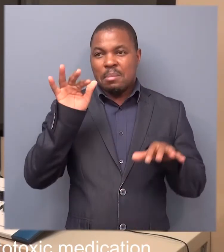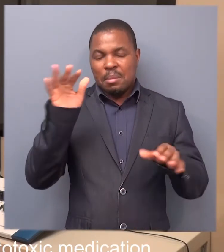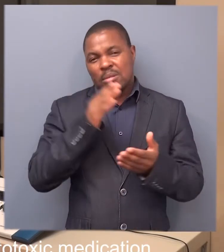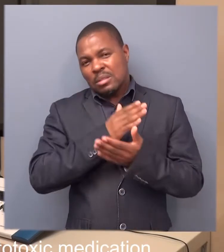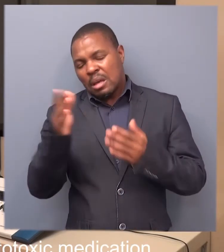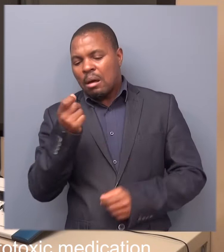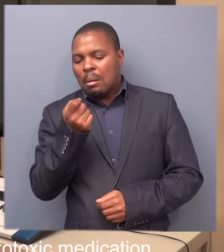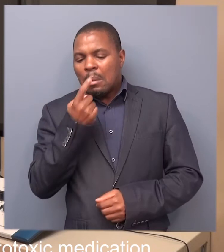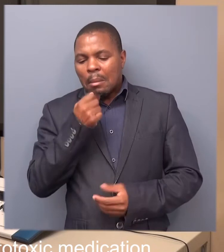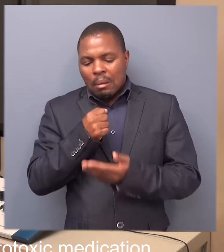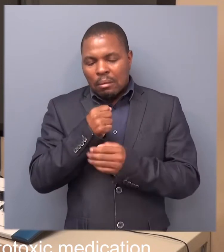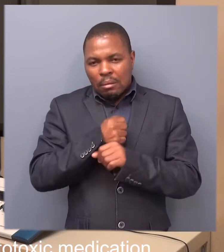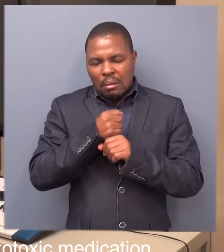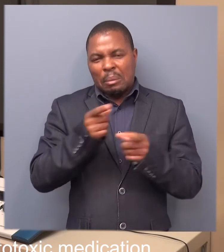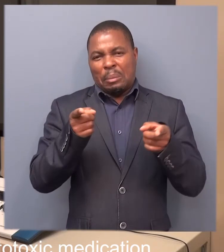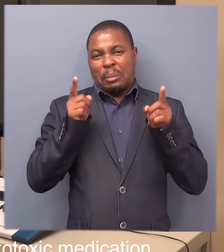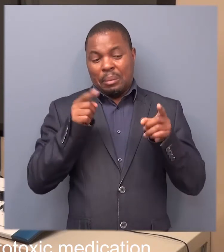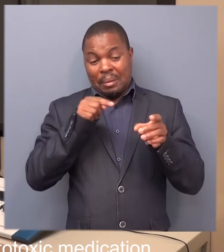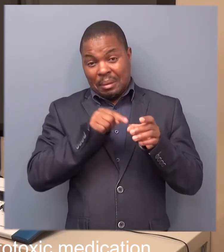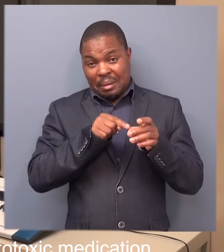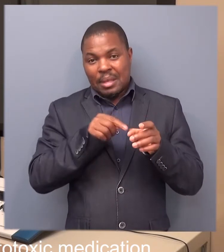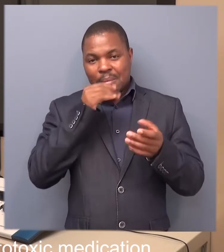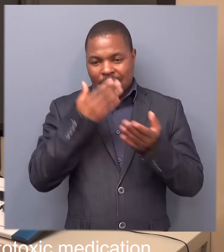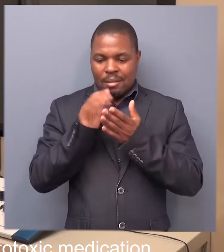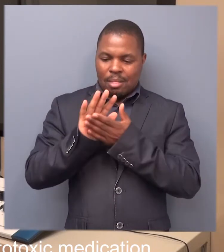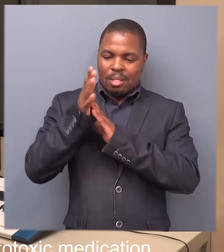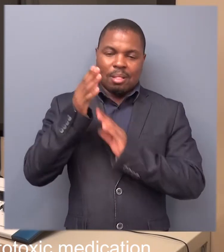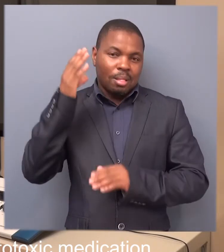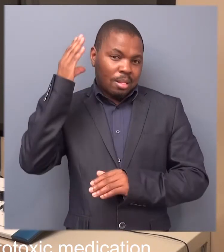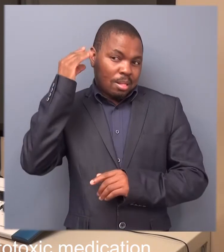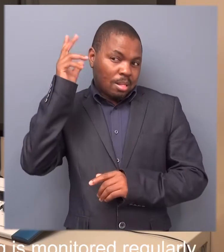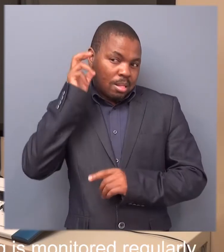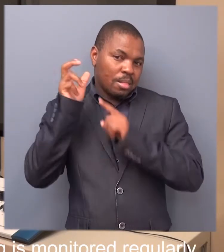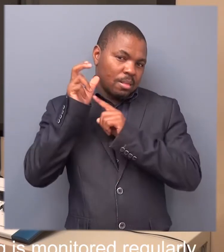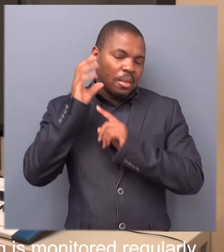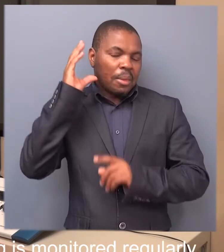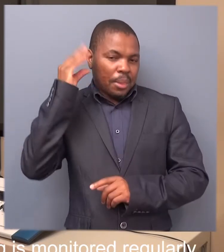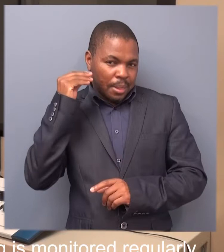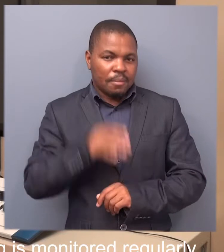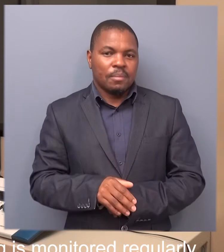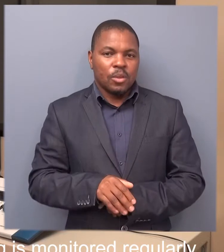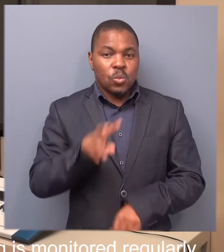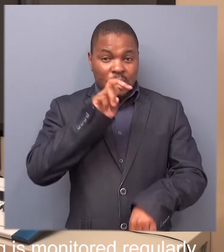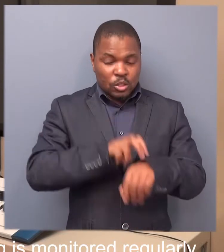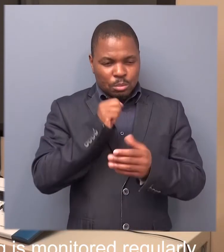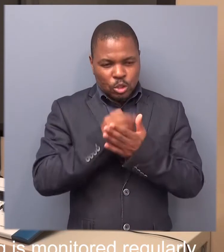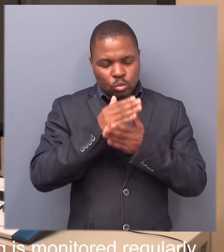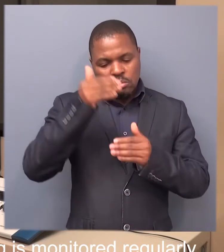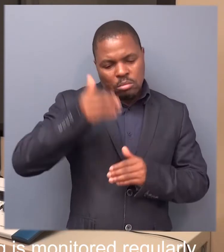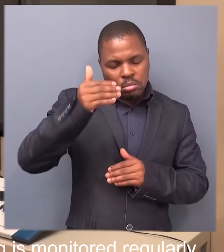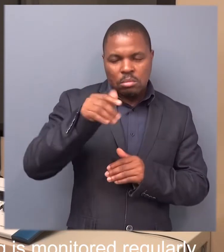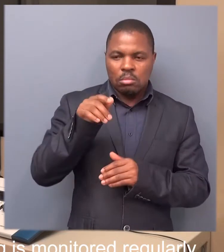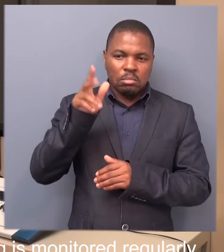on ototoxic medication, so ototoxic medication is medication that causes a hearing loss, then we want to make sure that the hearing is